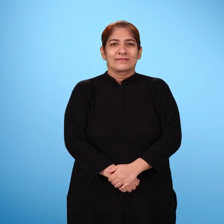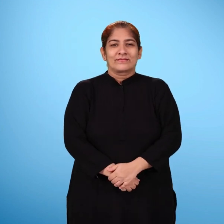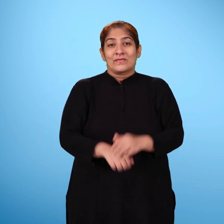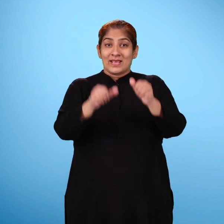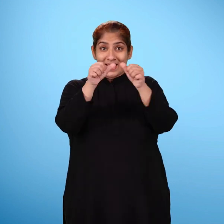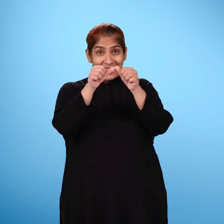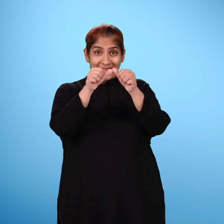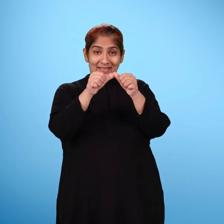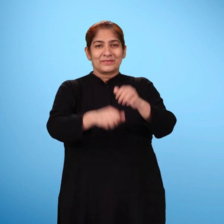Option A.